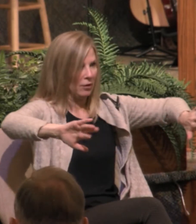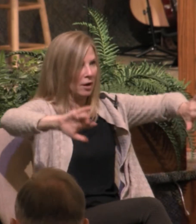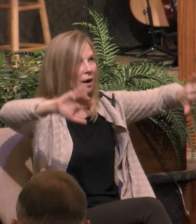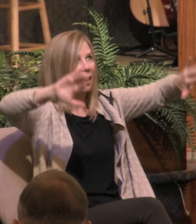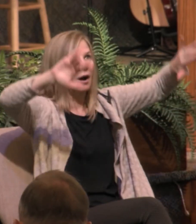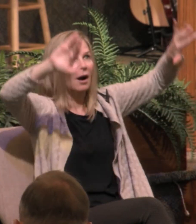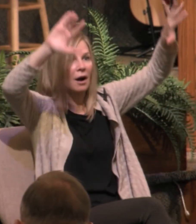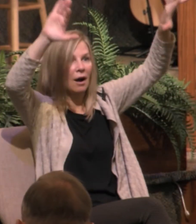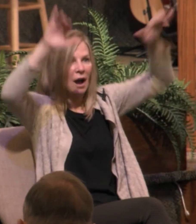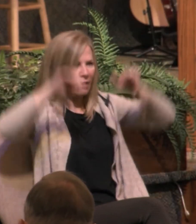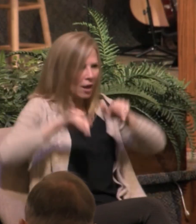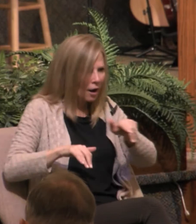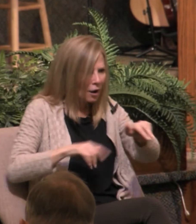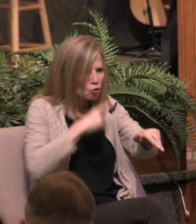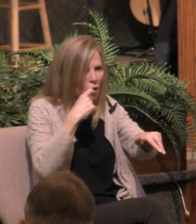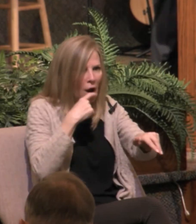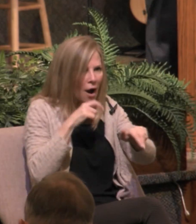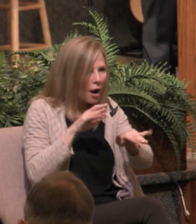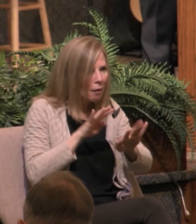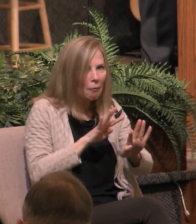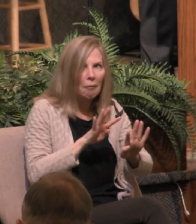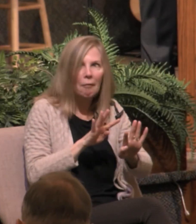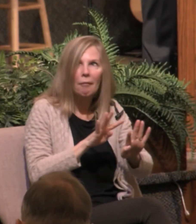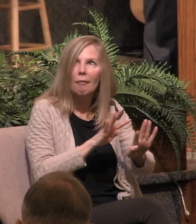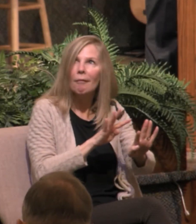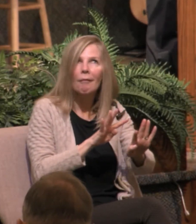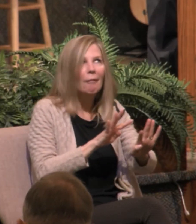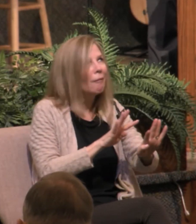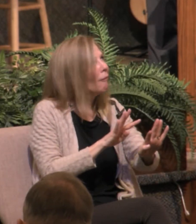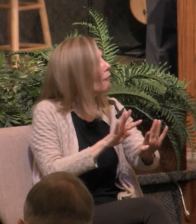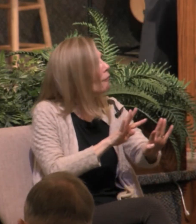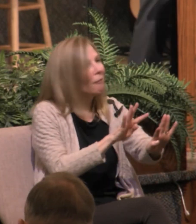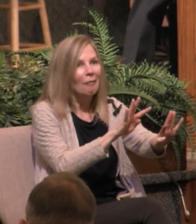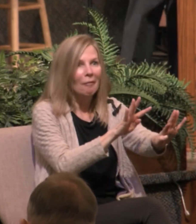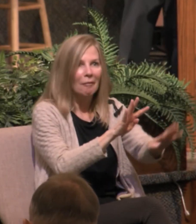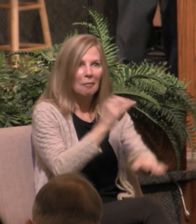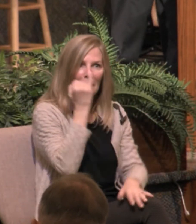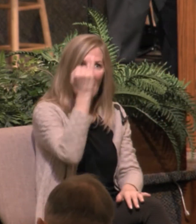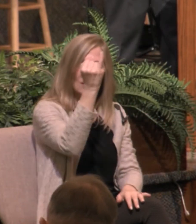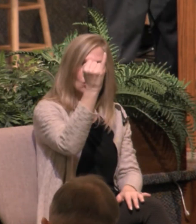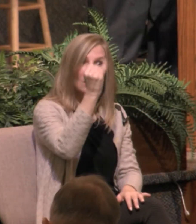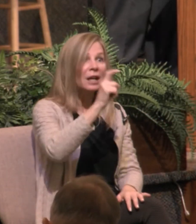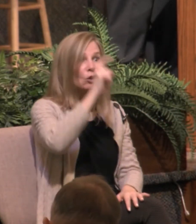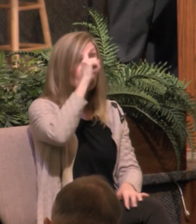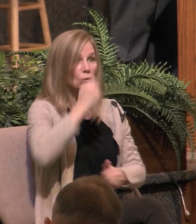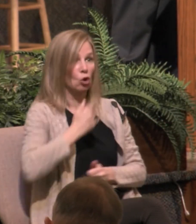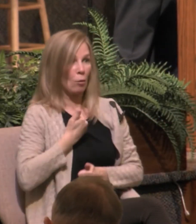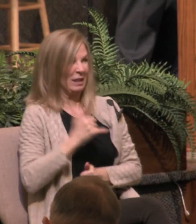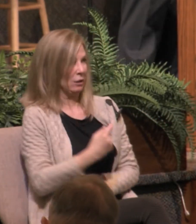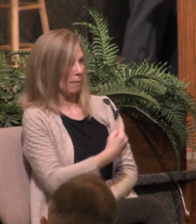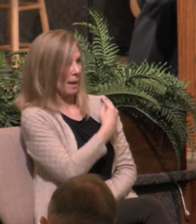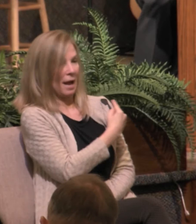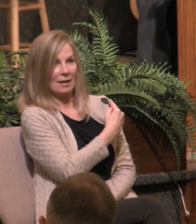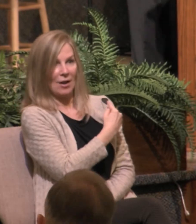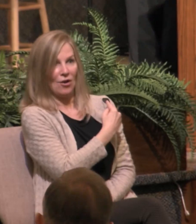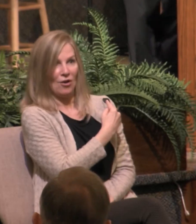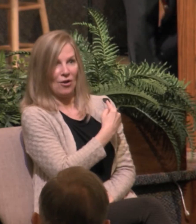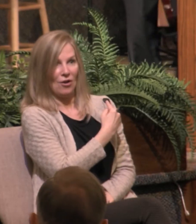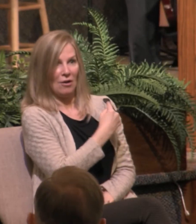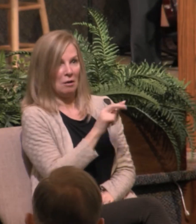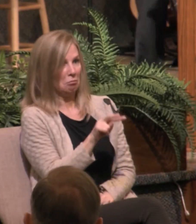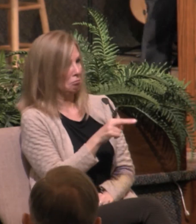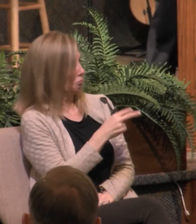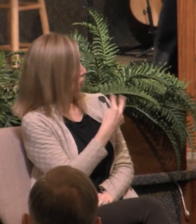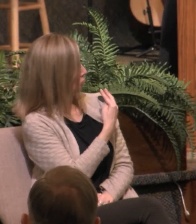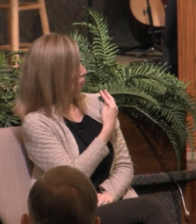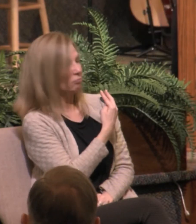land. But again, think about this. The Egyptian army is still there. And now you turn around